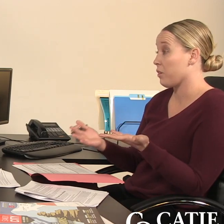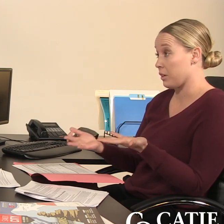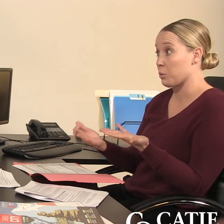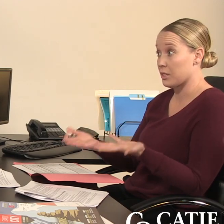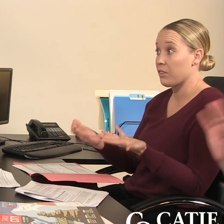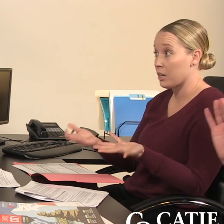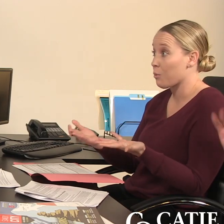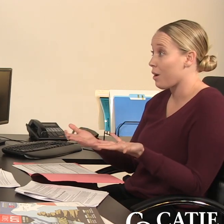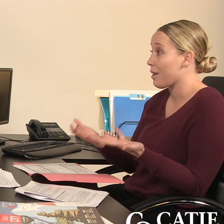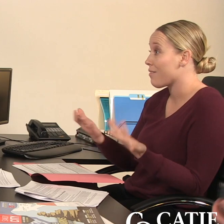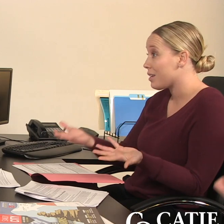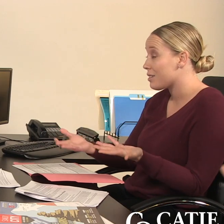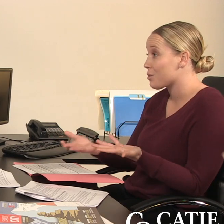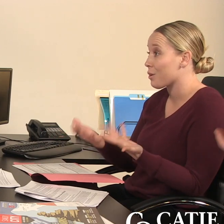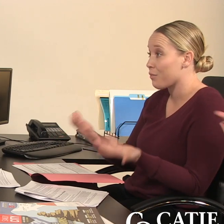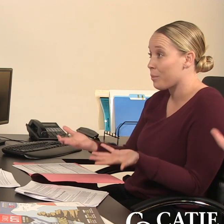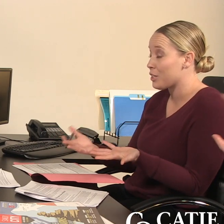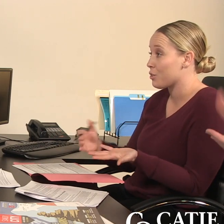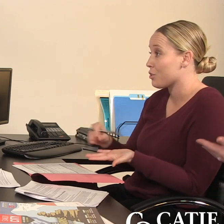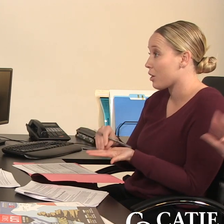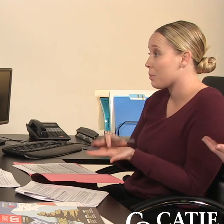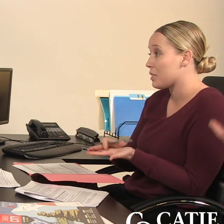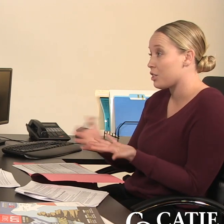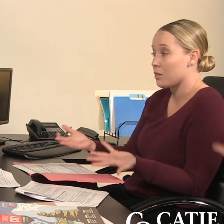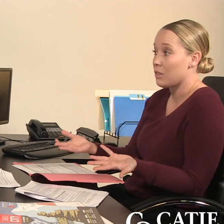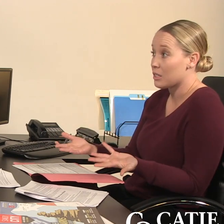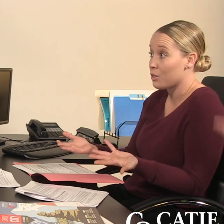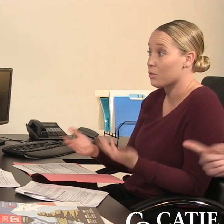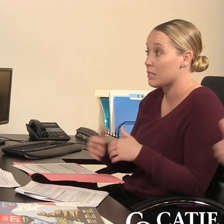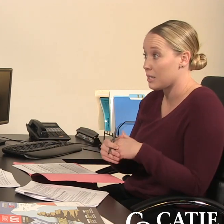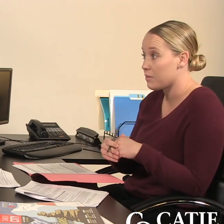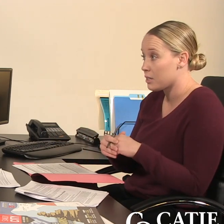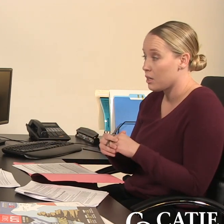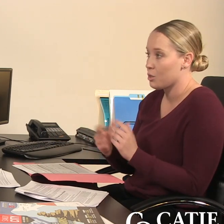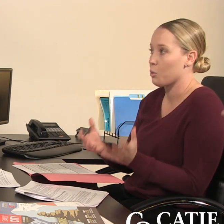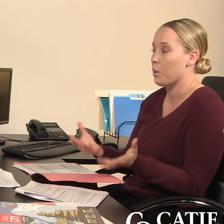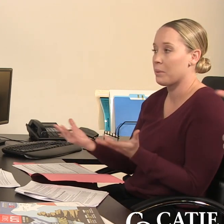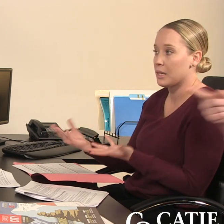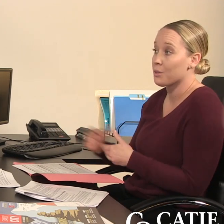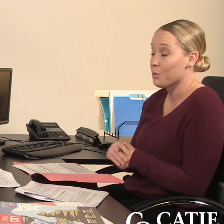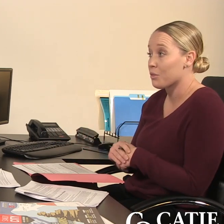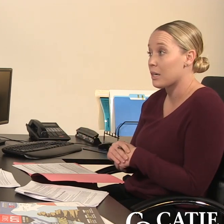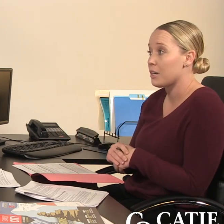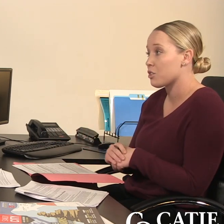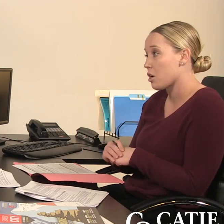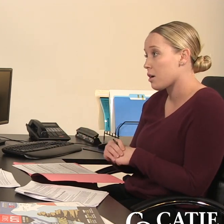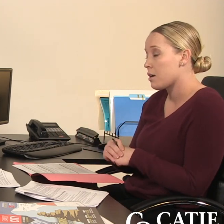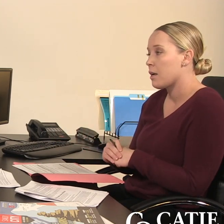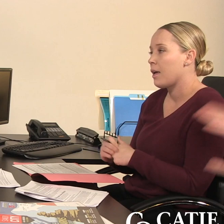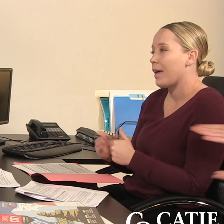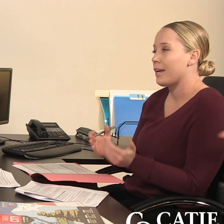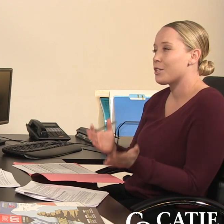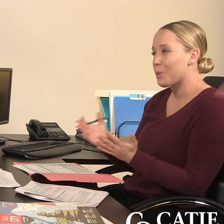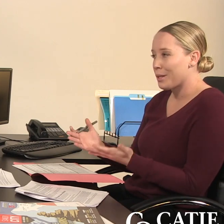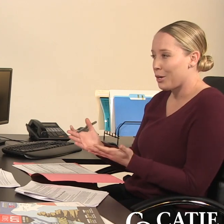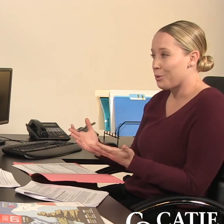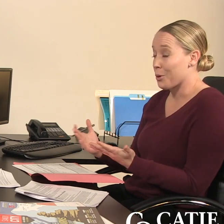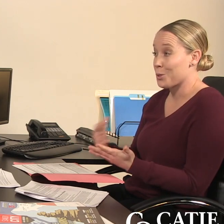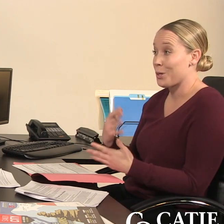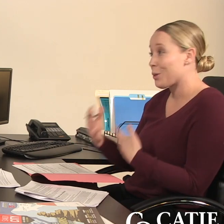Perfect. We're definitely going to want evidence or information or documentation of things that you've received. So we'll probably take those over to HR. And I just want to let you know, so I know this